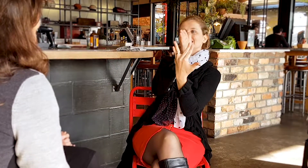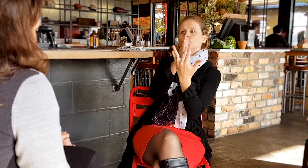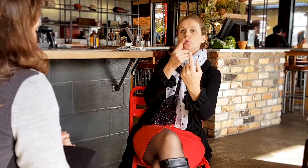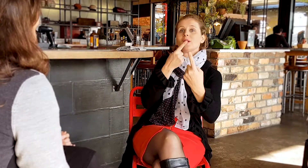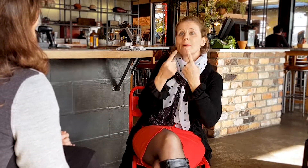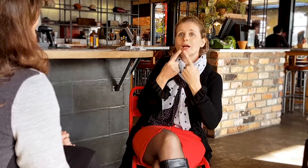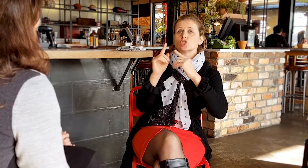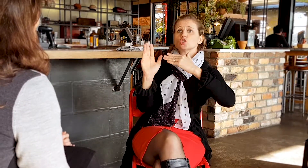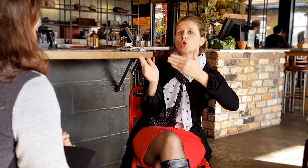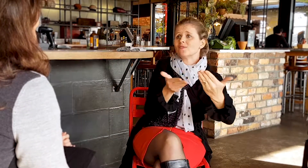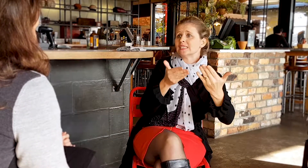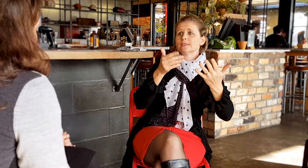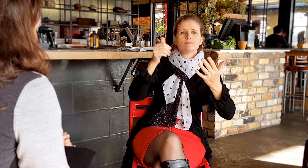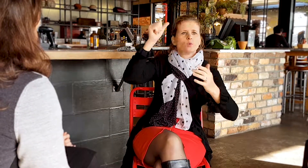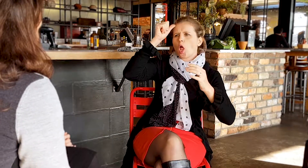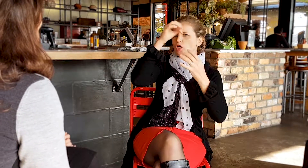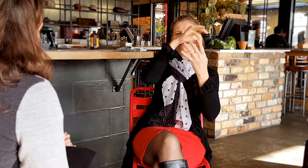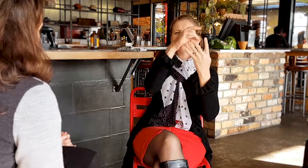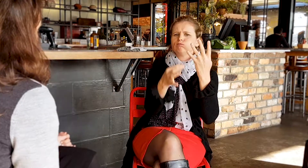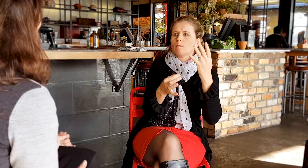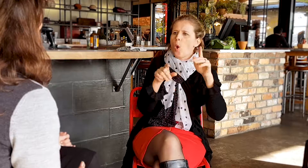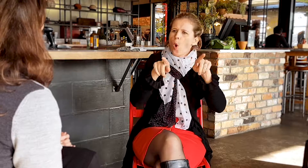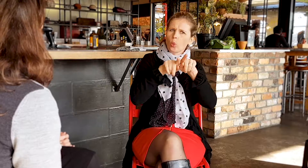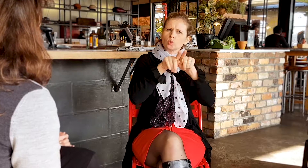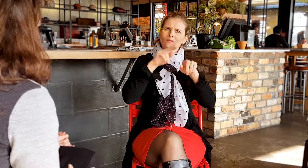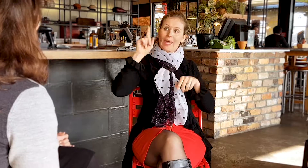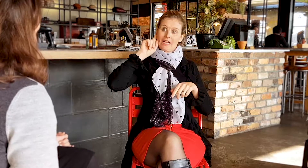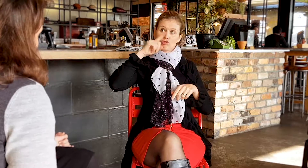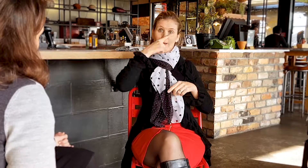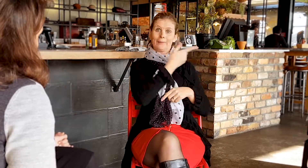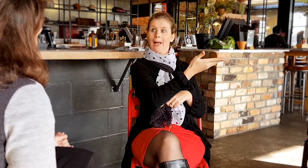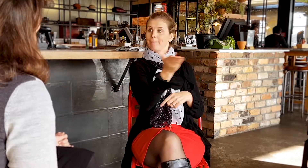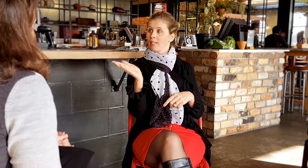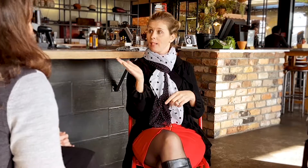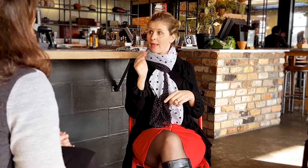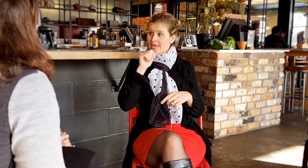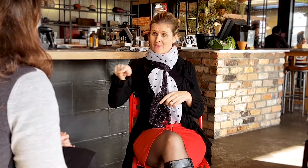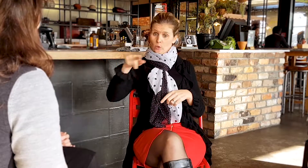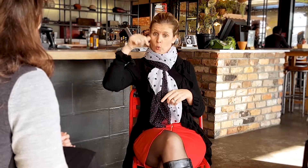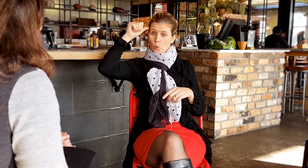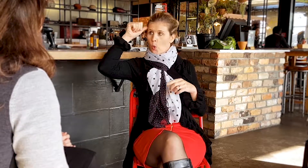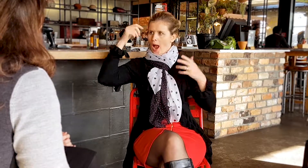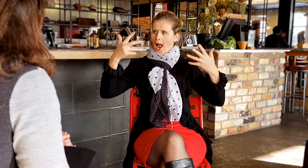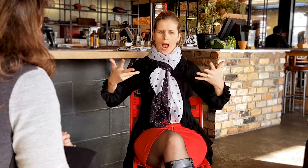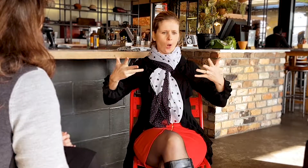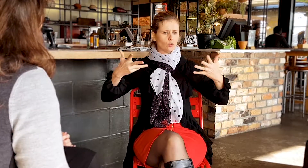there to be able to access information, access services and the like. And for hearing people,